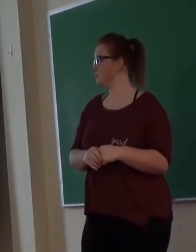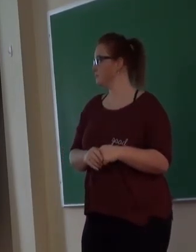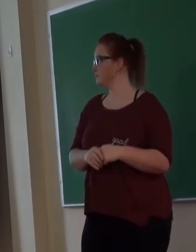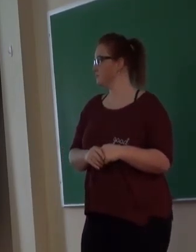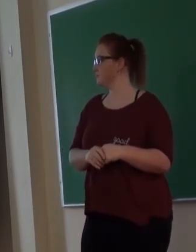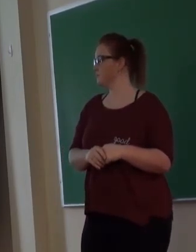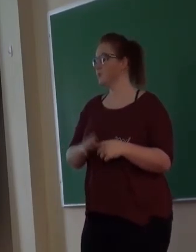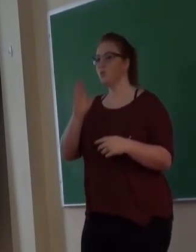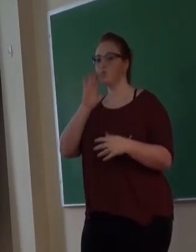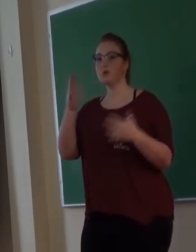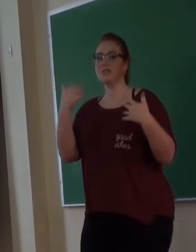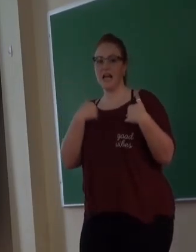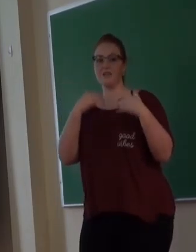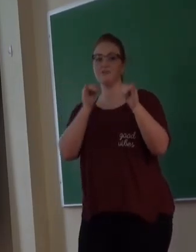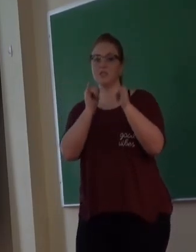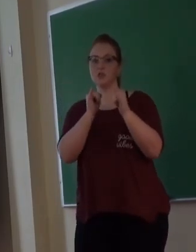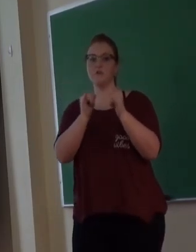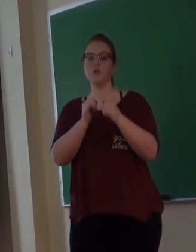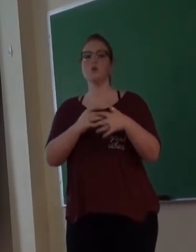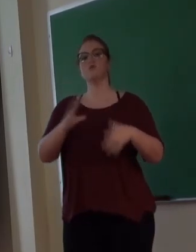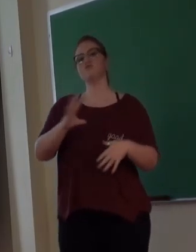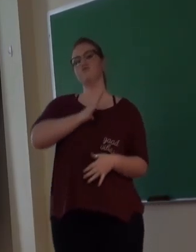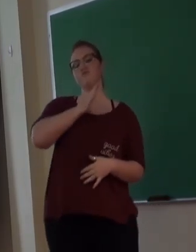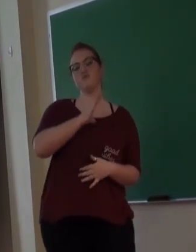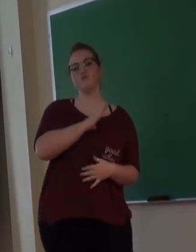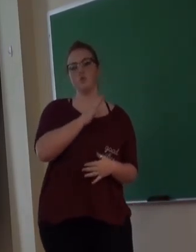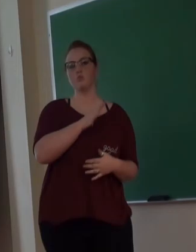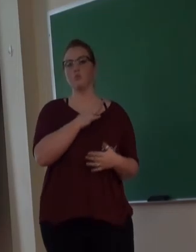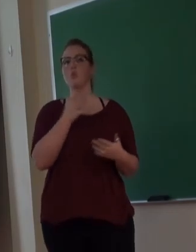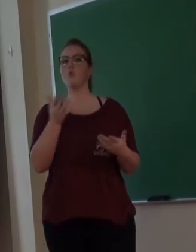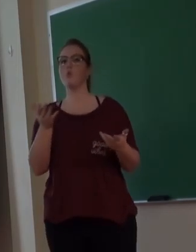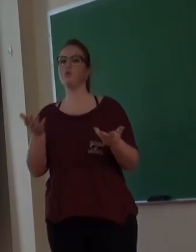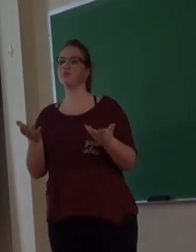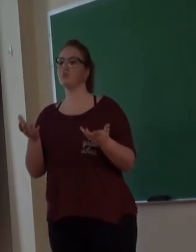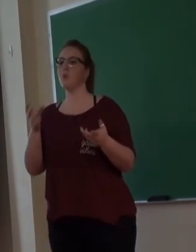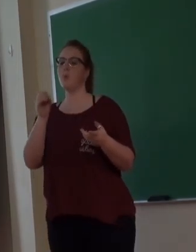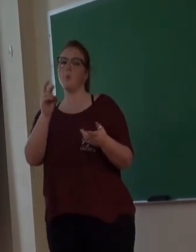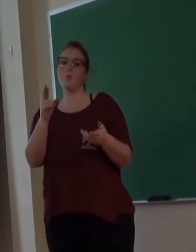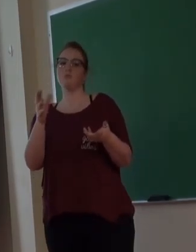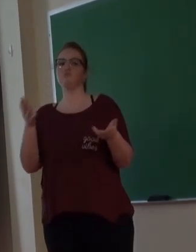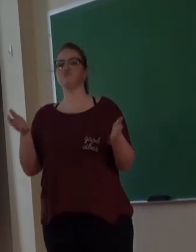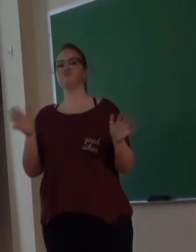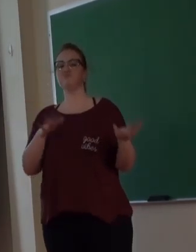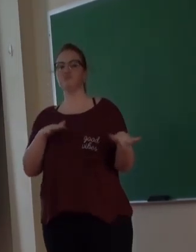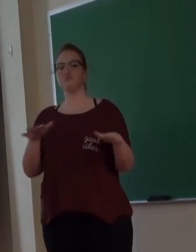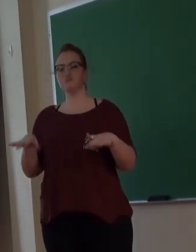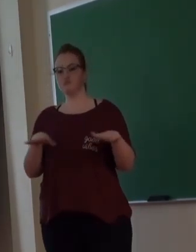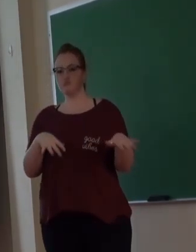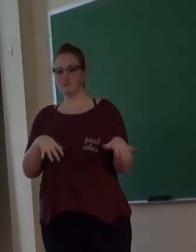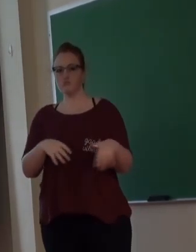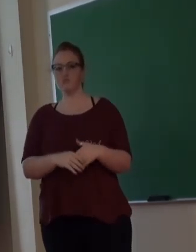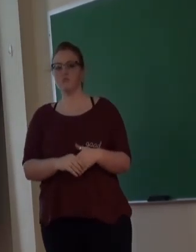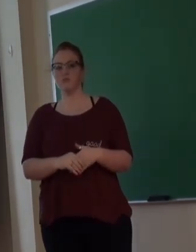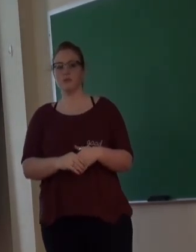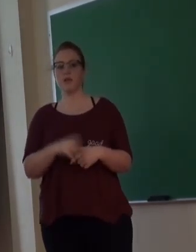of interview with you, whether it be a formal interview or just a casual conversation, because they want to make sure that you have some